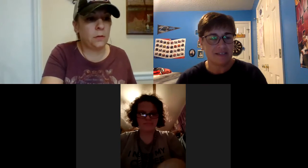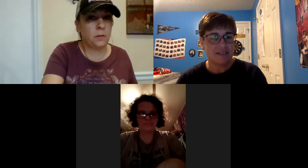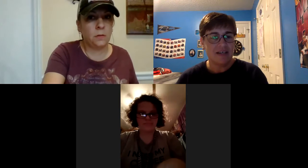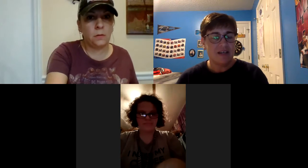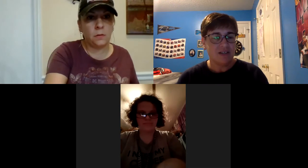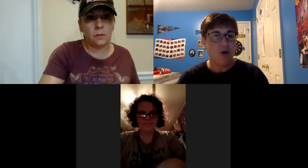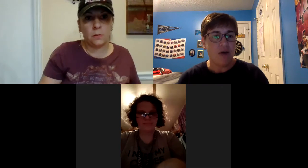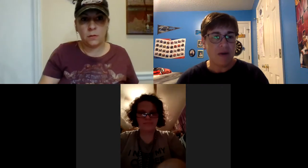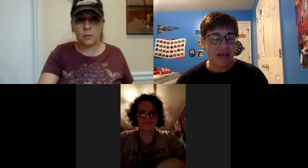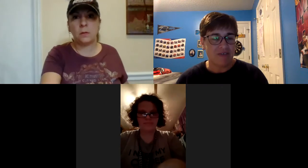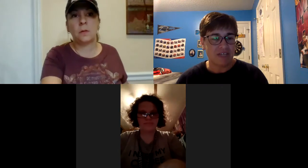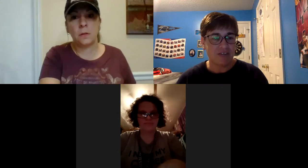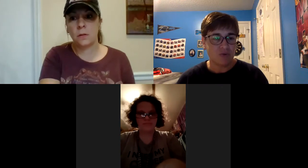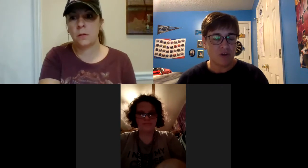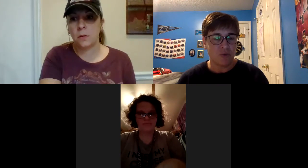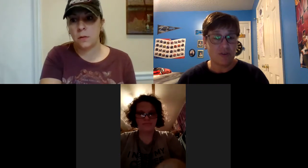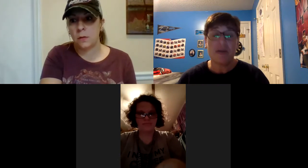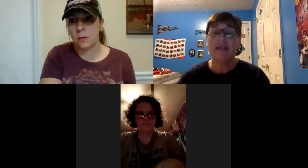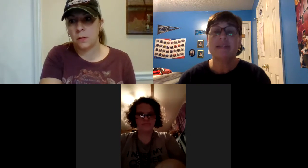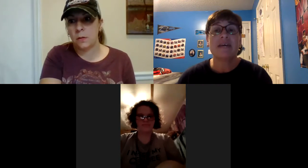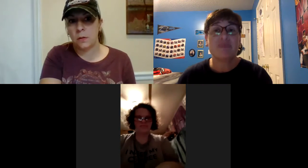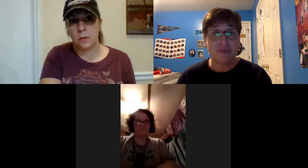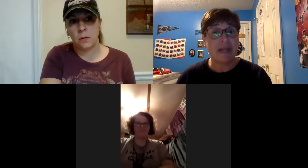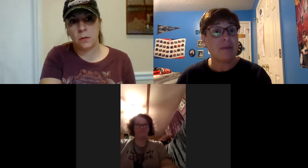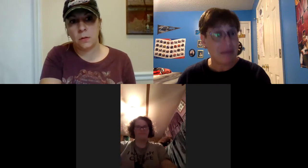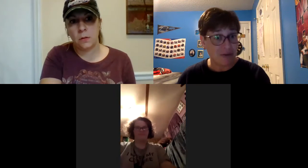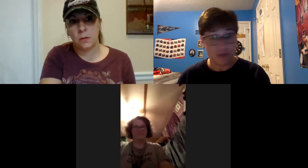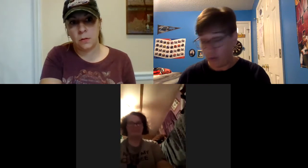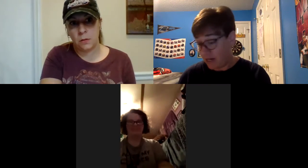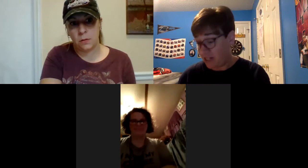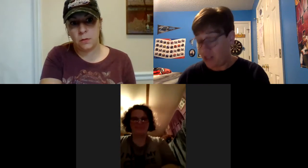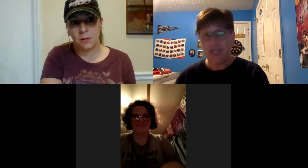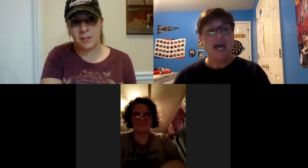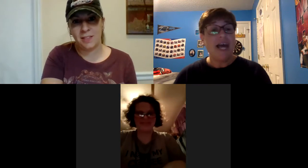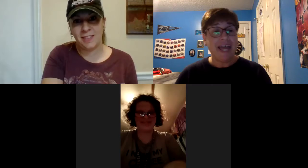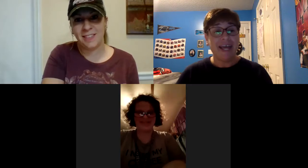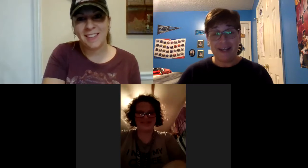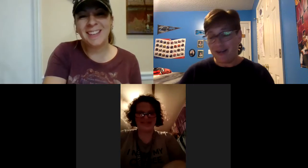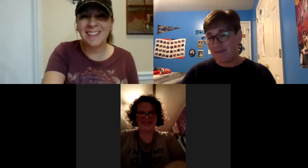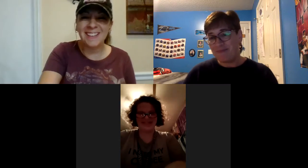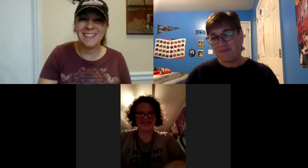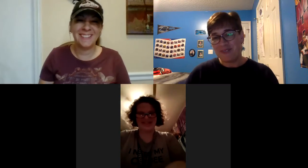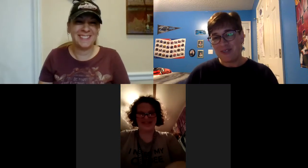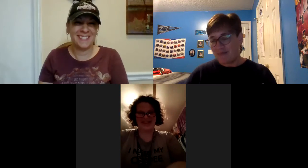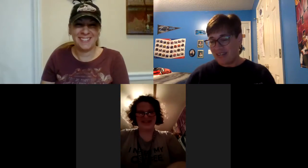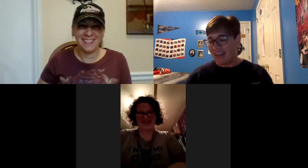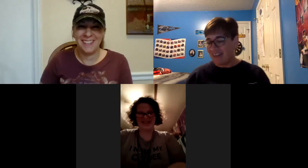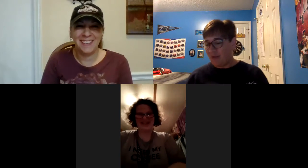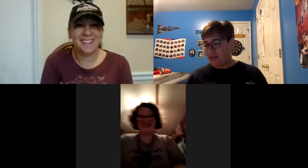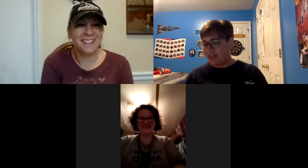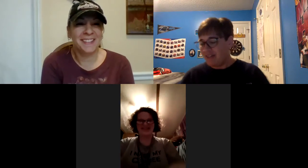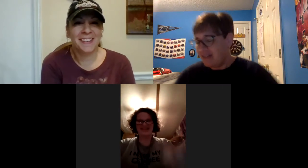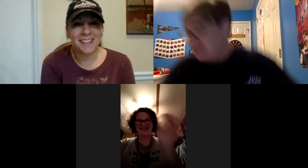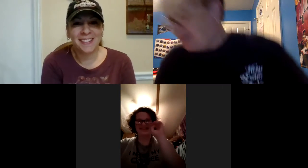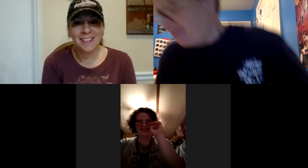taken us the whole hour and a half to get through all the words, probably because I've probably ran my mouth too much. And but yeah, that'll